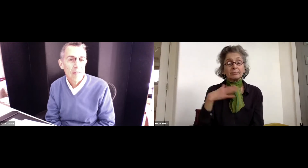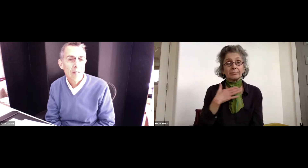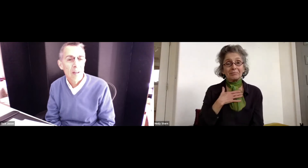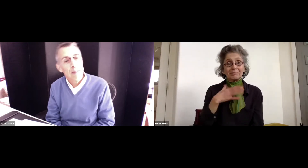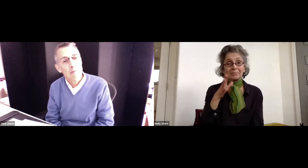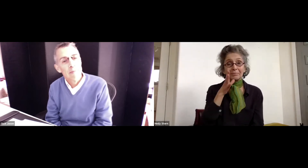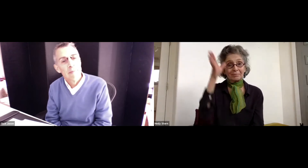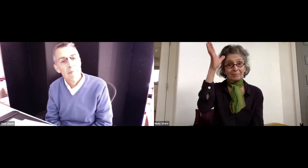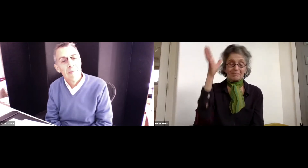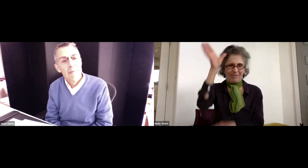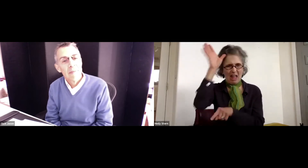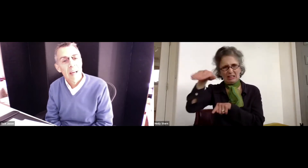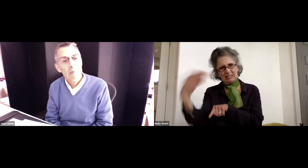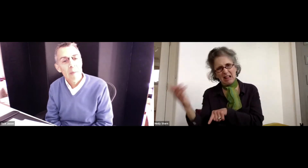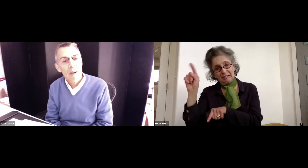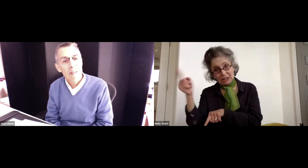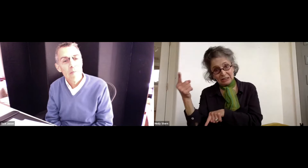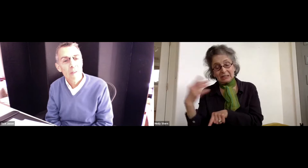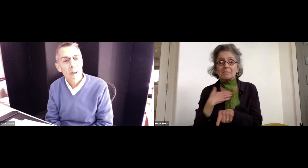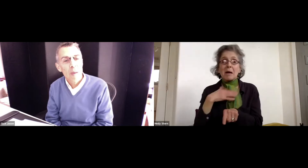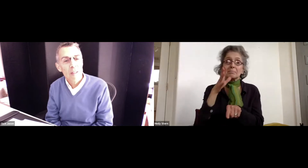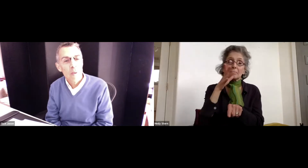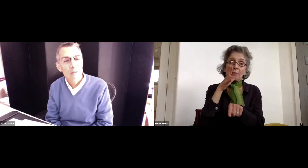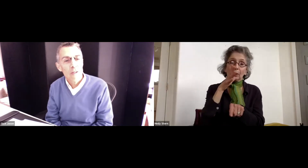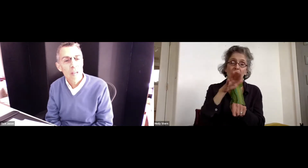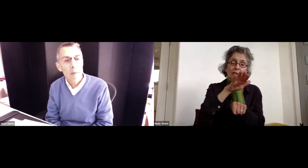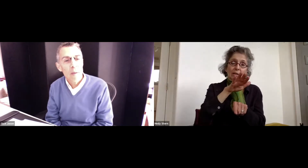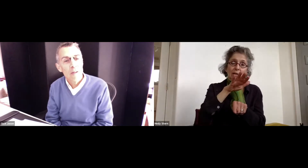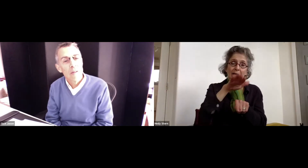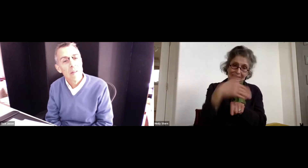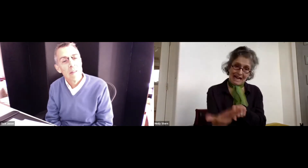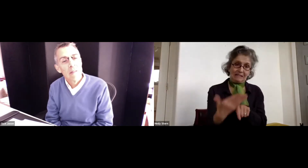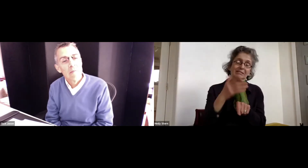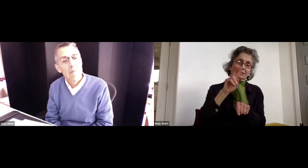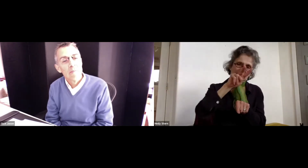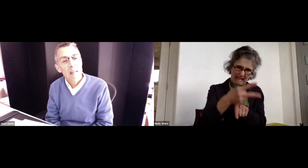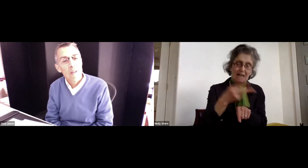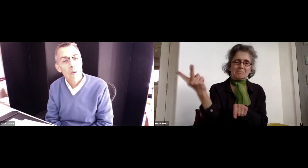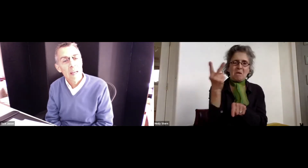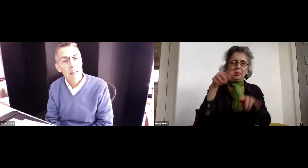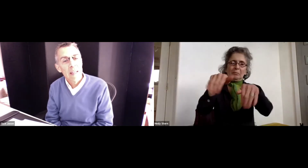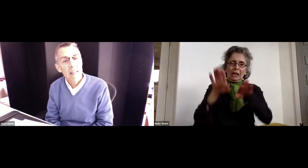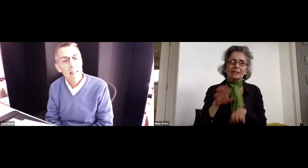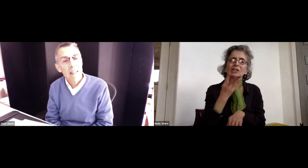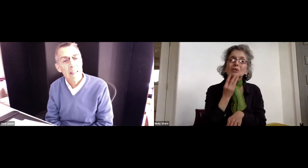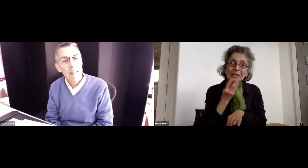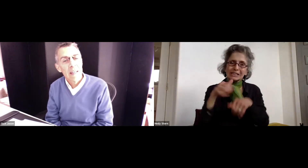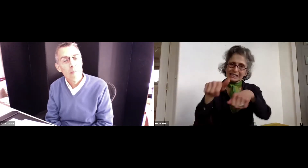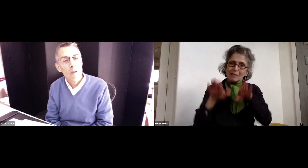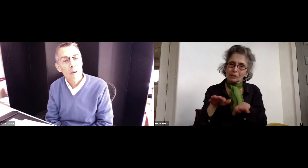Solomon. And my parents, my father passed away first, and my mother passed away, and are both buried at